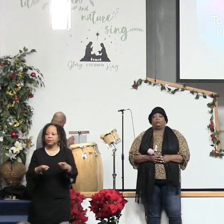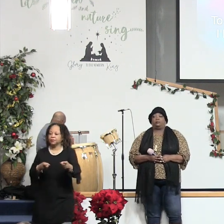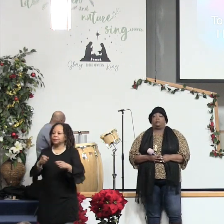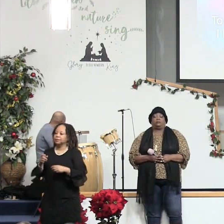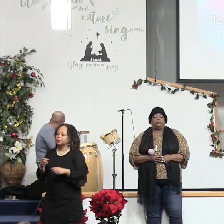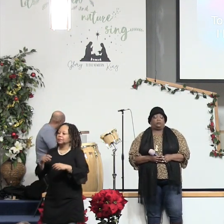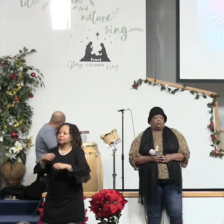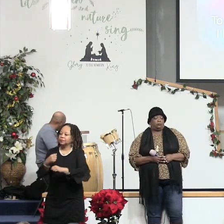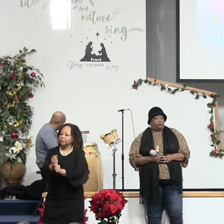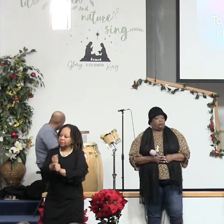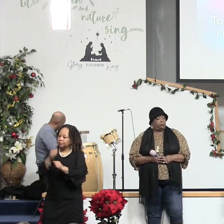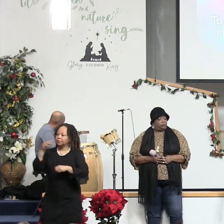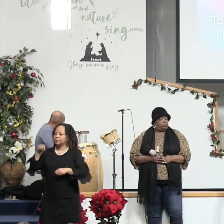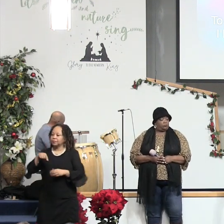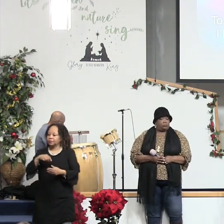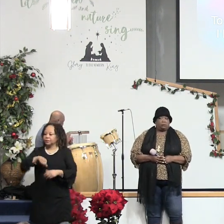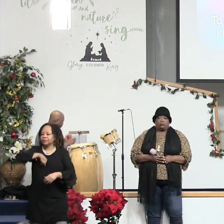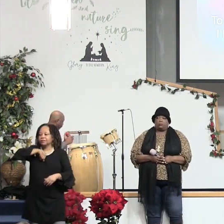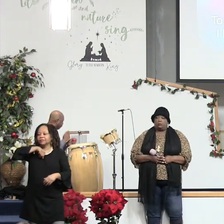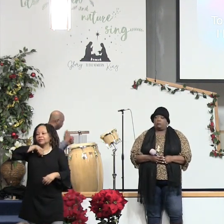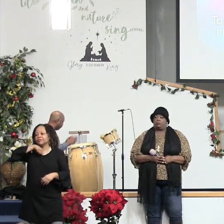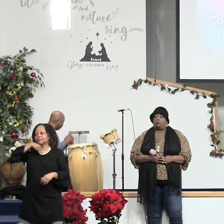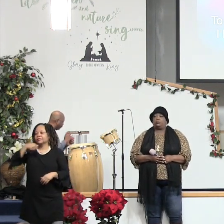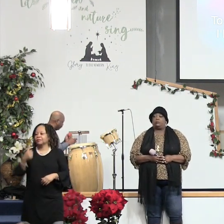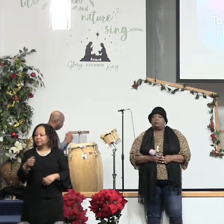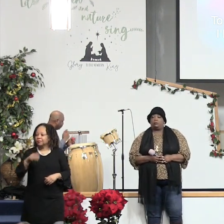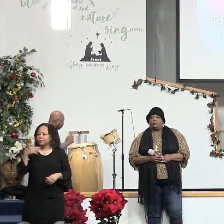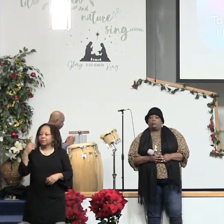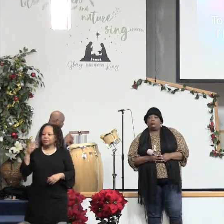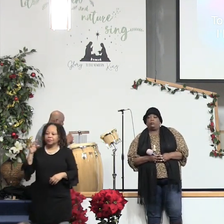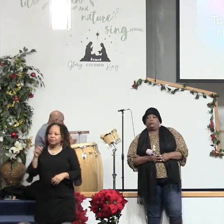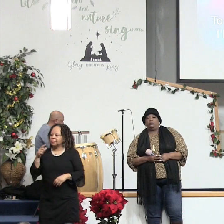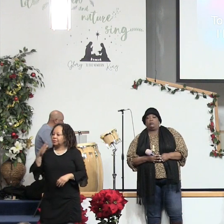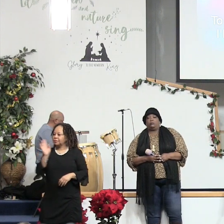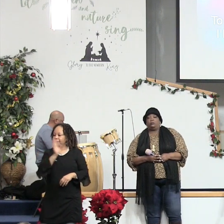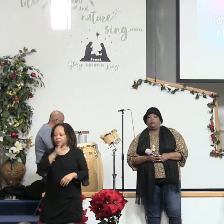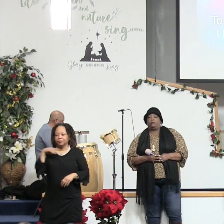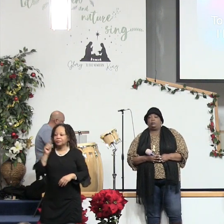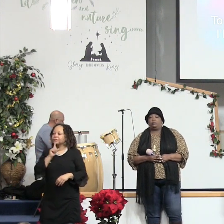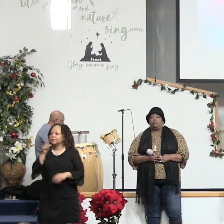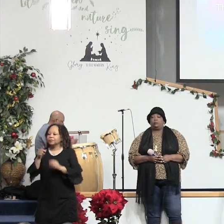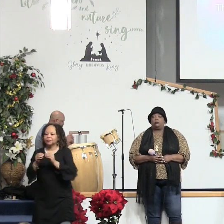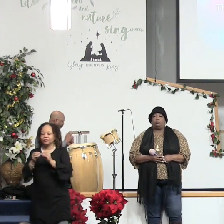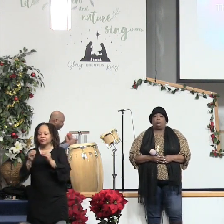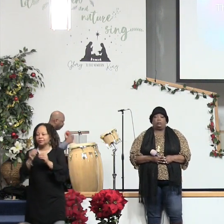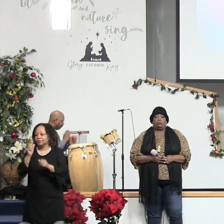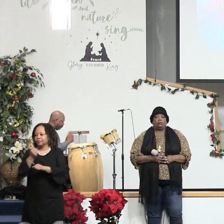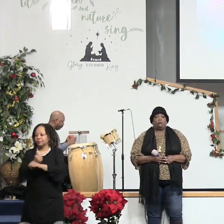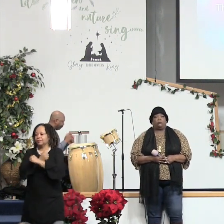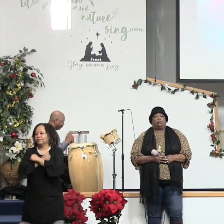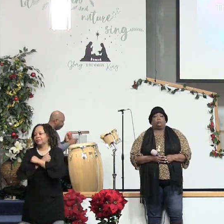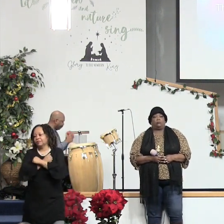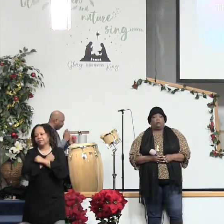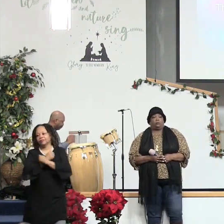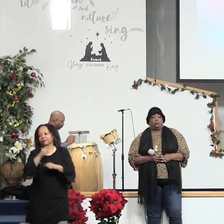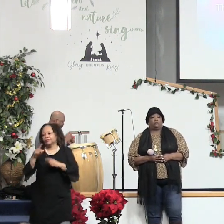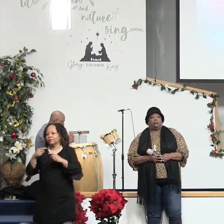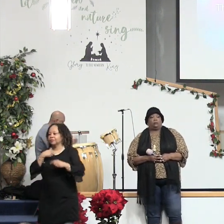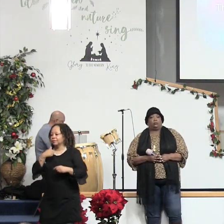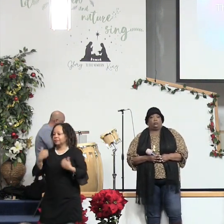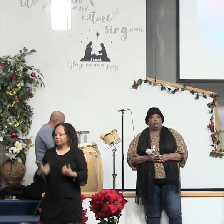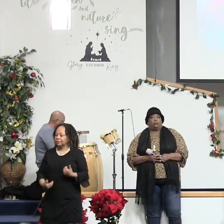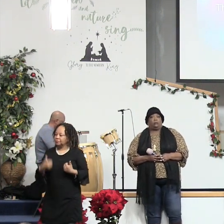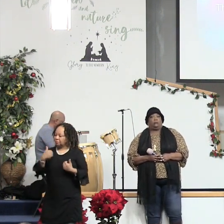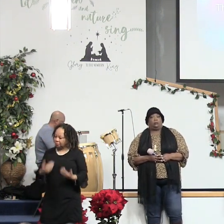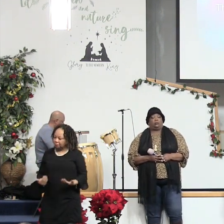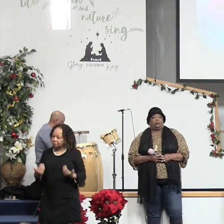to make you proud. I'll never be more loved than I am